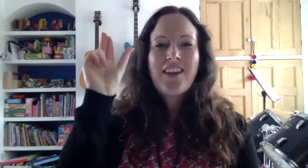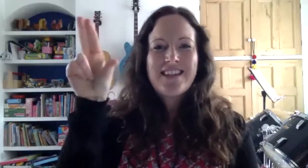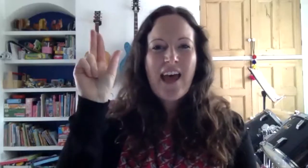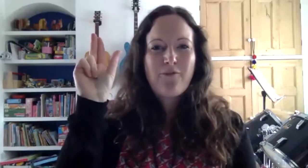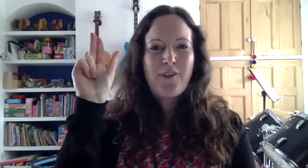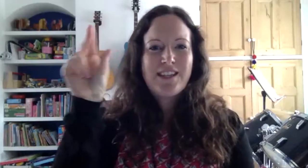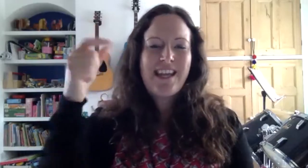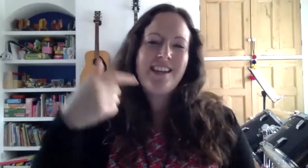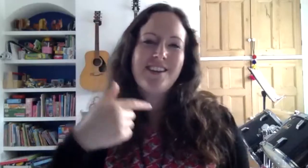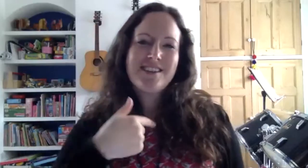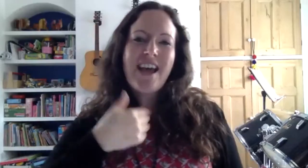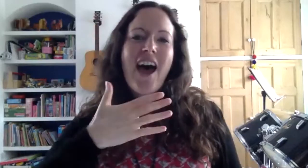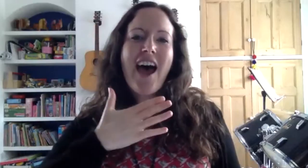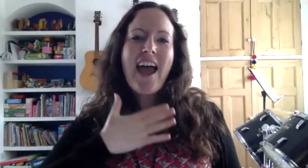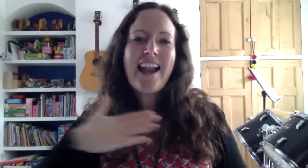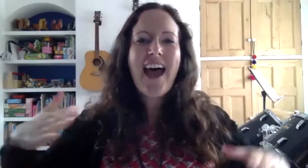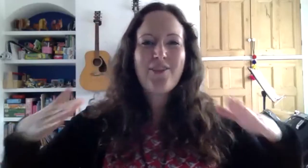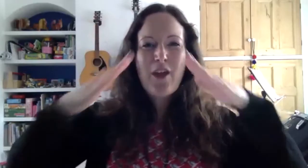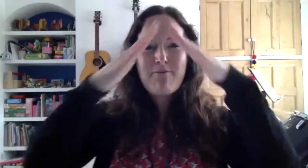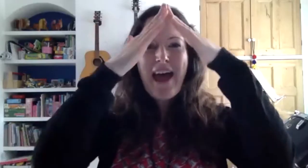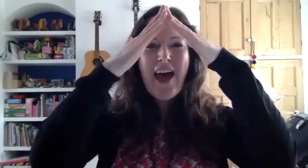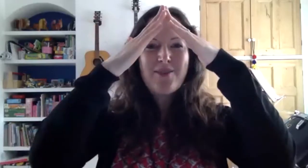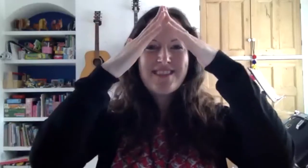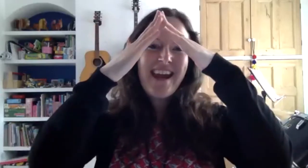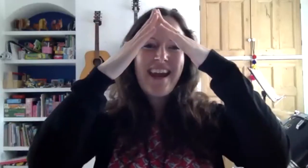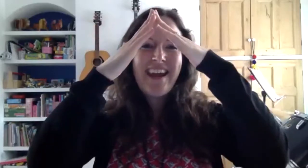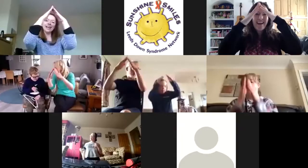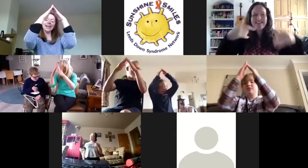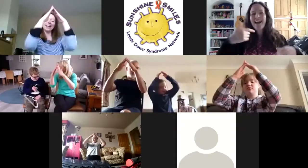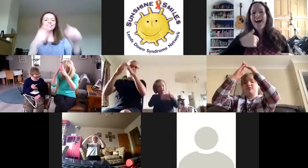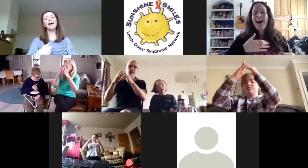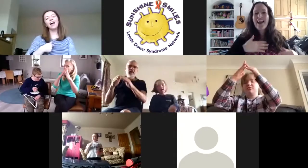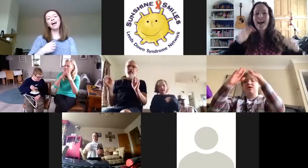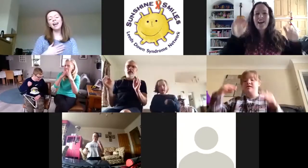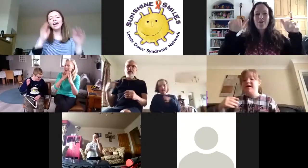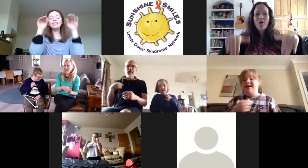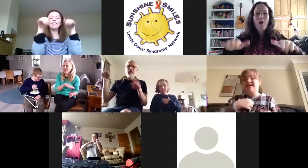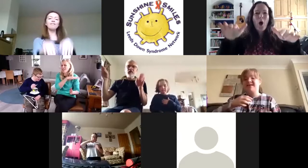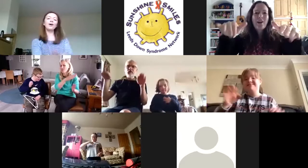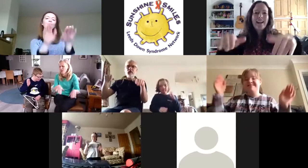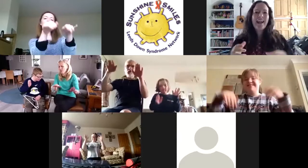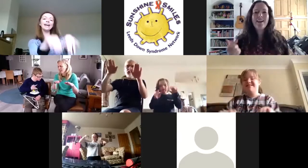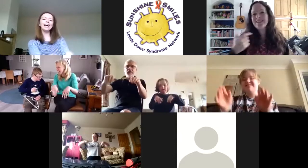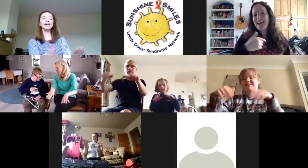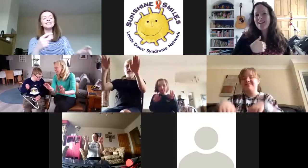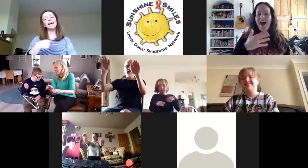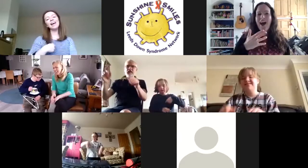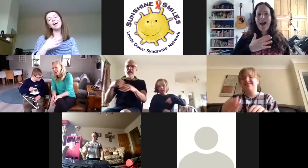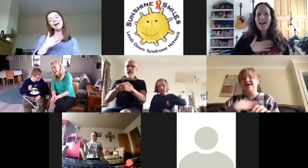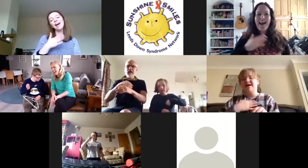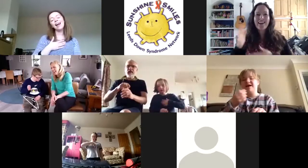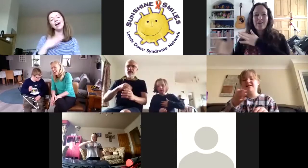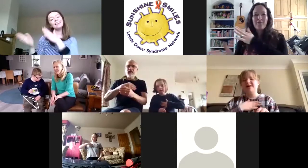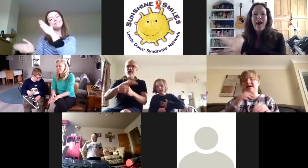like the daffodils. I like the mountains. I like the rolling hills. And